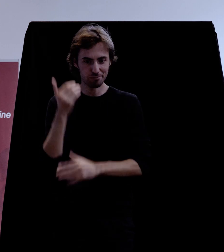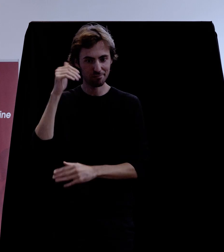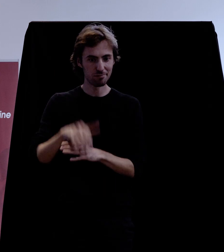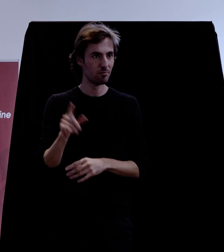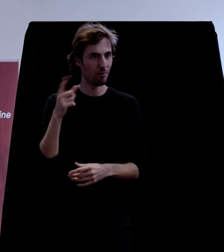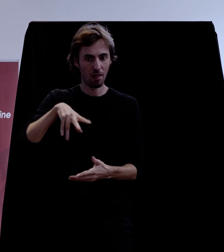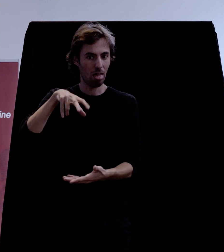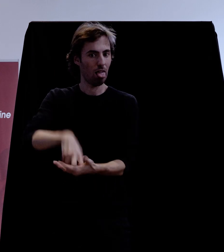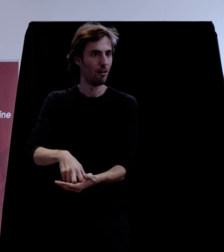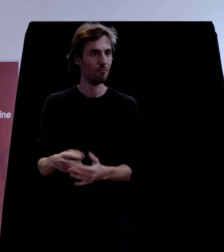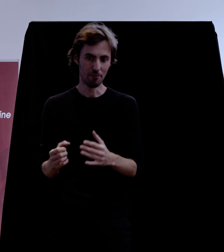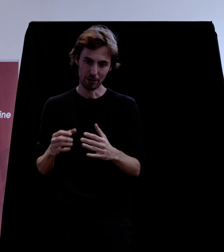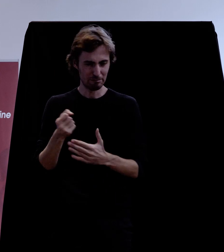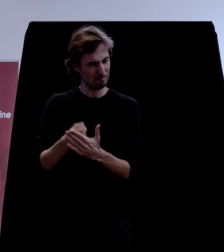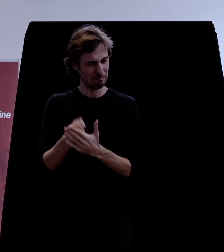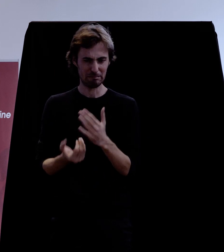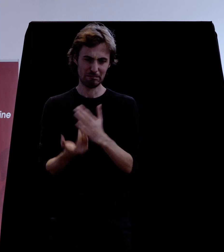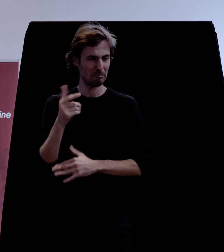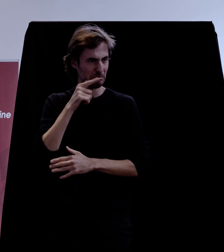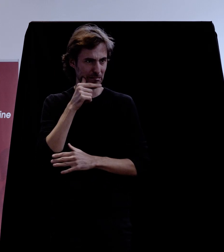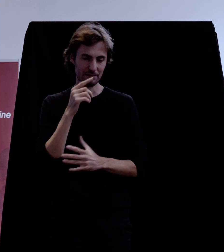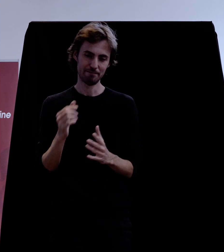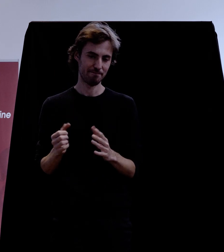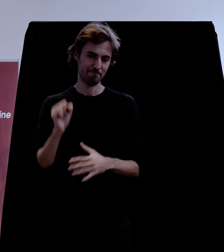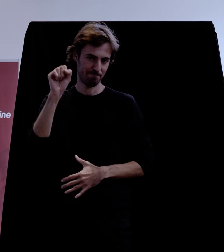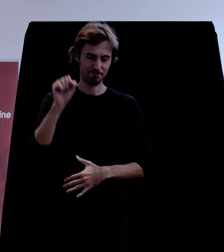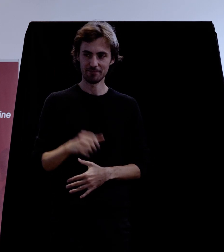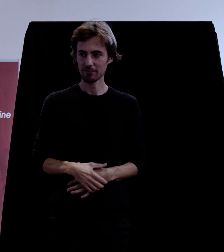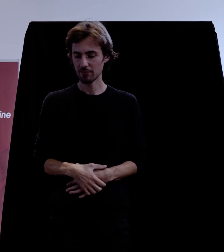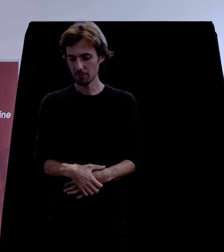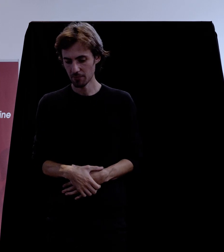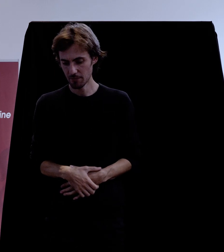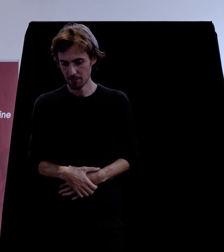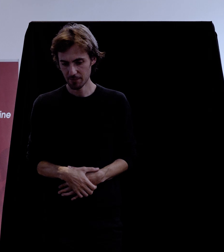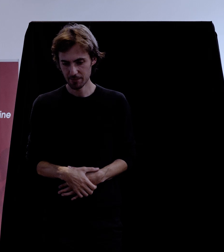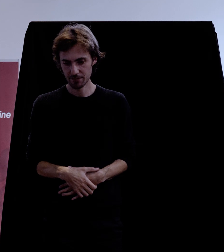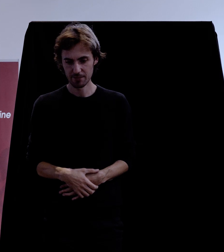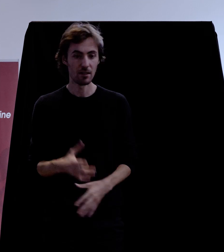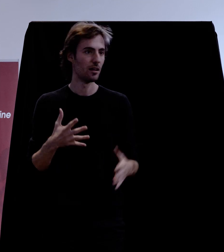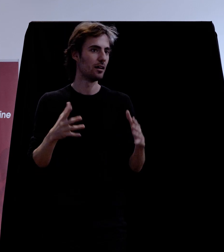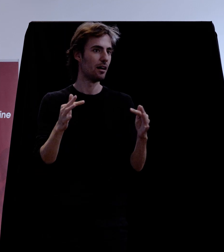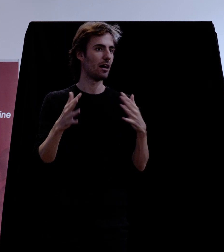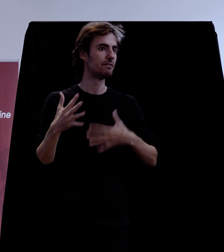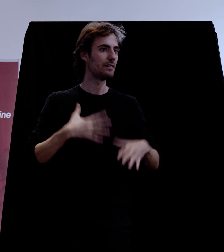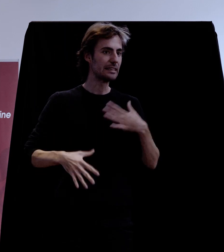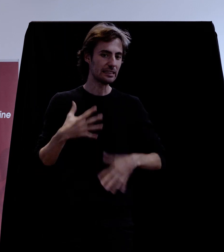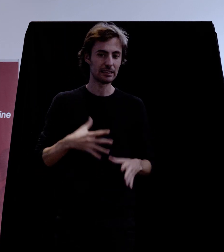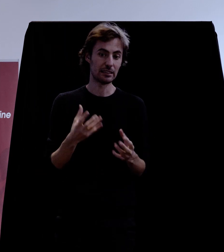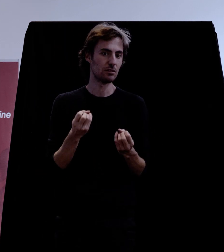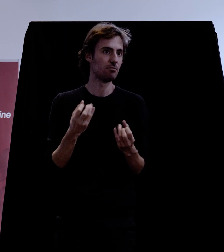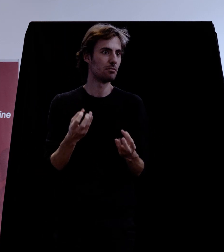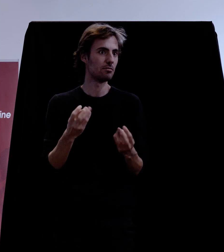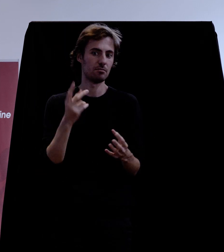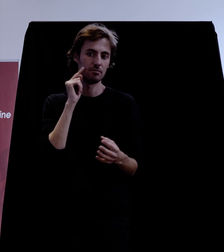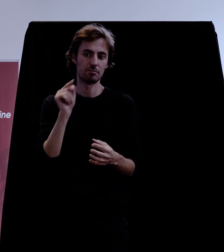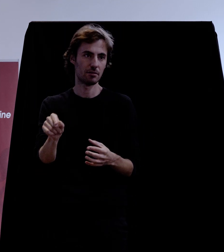Fatigue. I mean, fatigue is a basic daily experience because they have to work so hard to stay focused on the world and